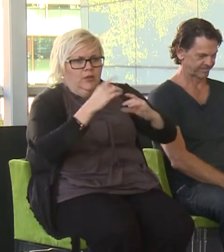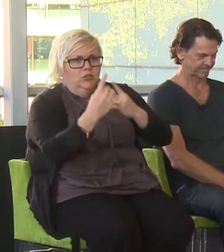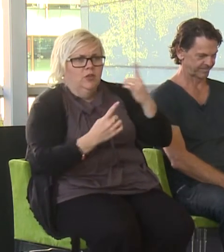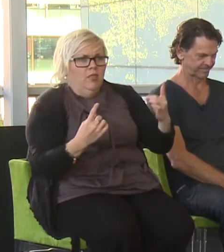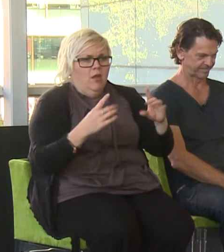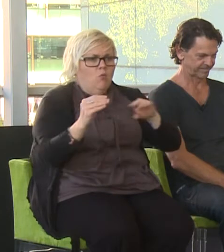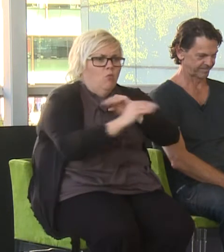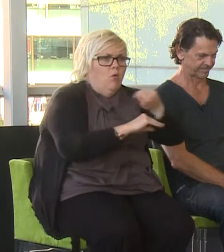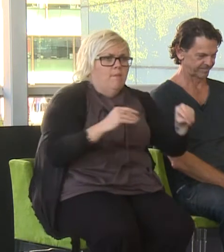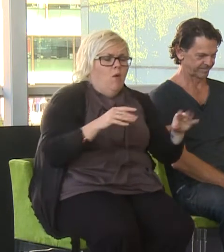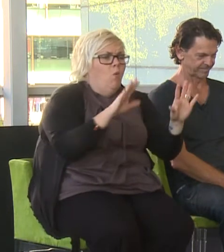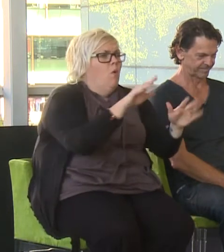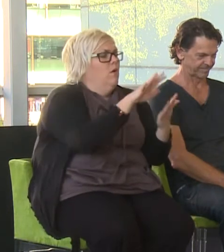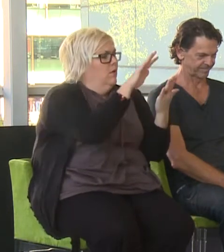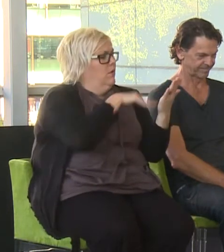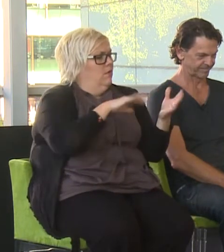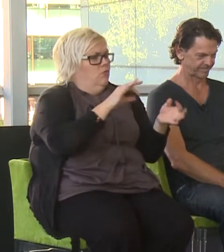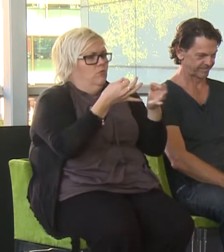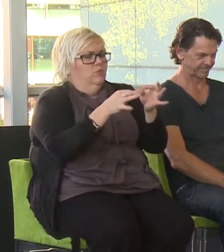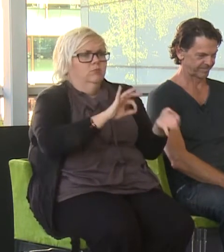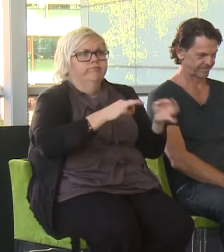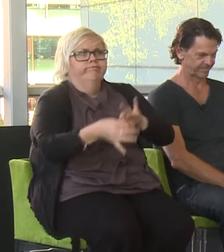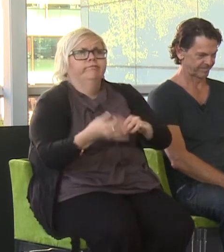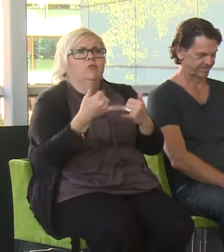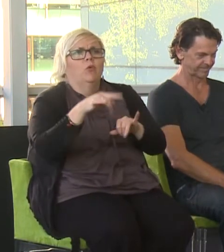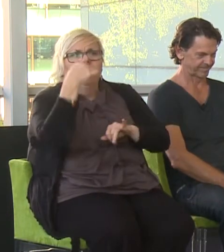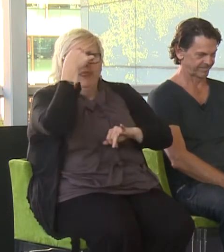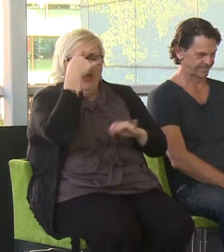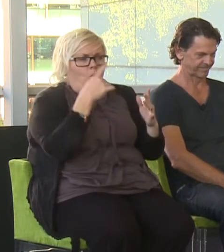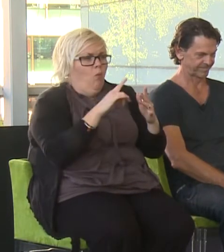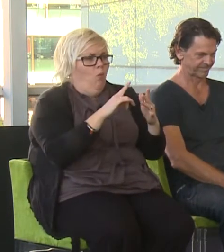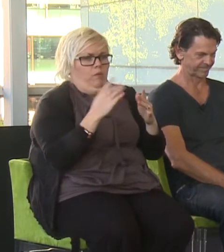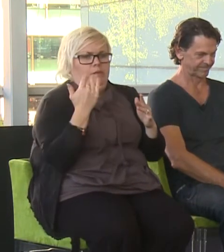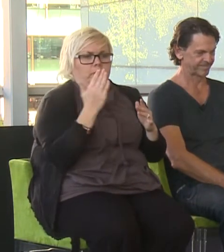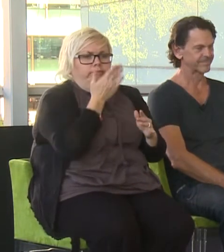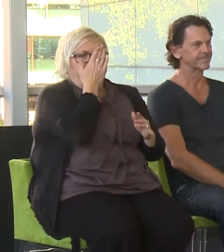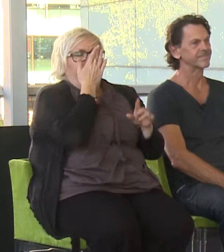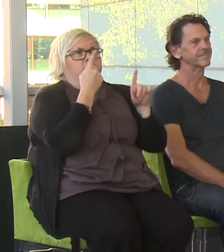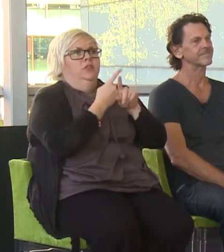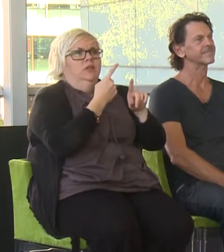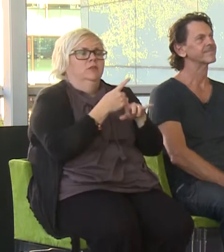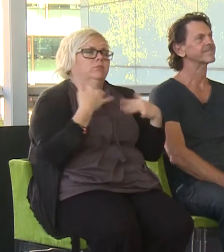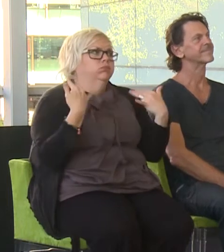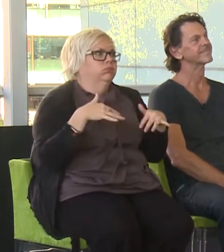rumours, the misinterpretations, the last-minute changes. That's a risk. Now, while all this is going on,